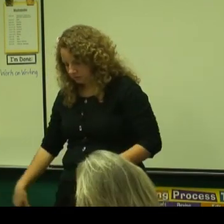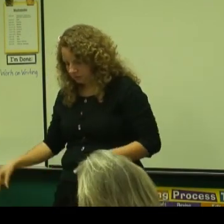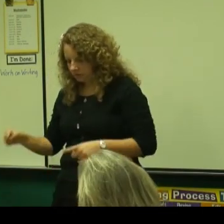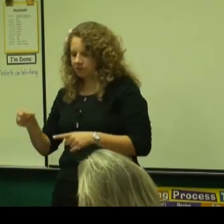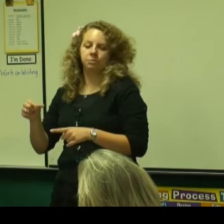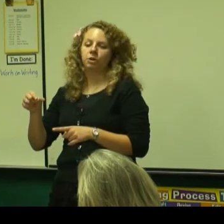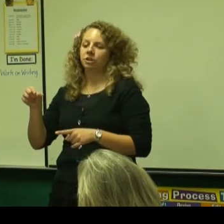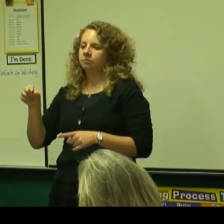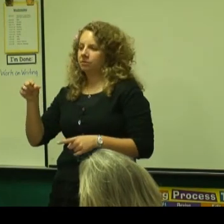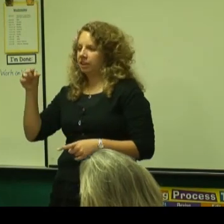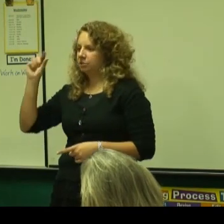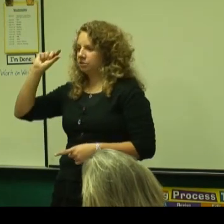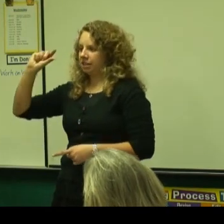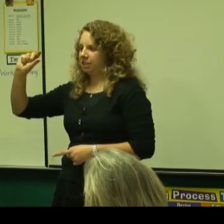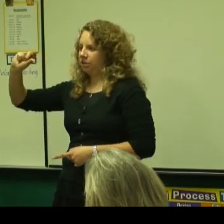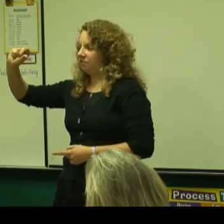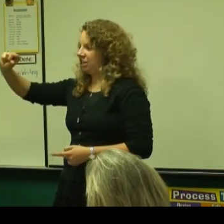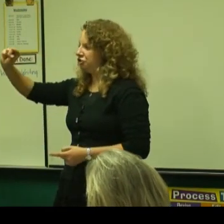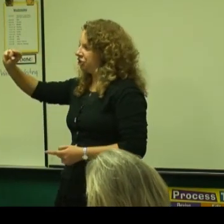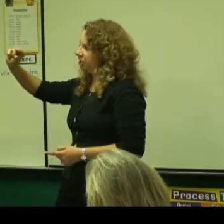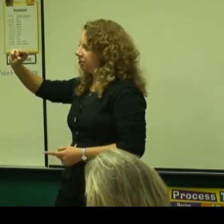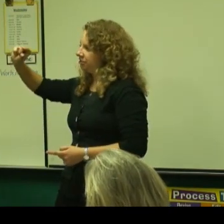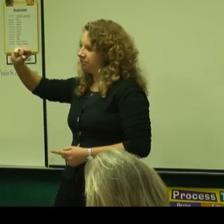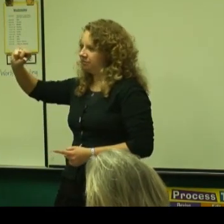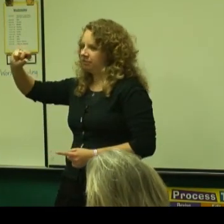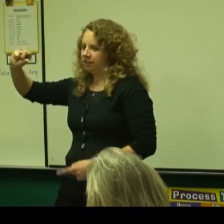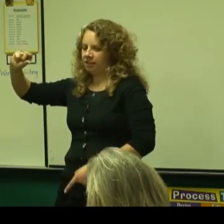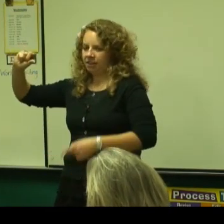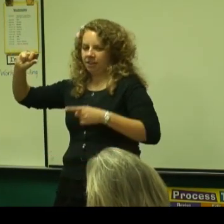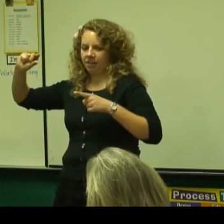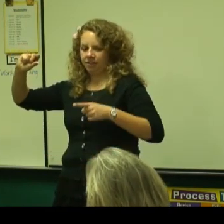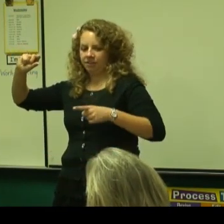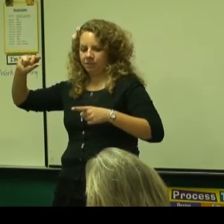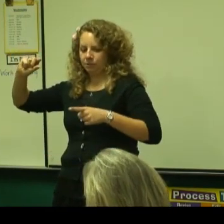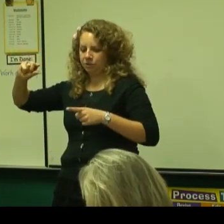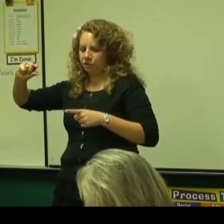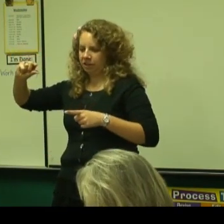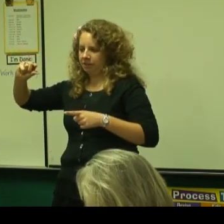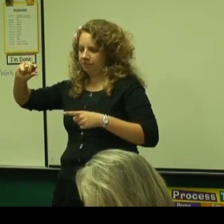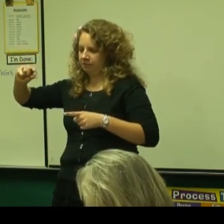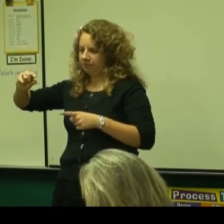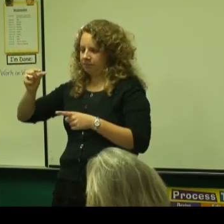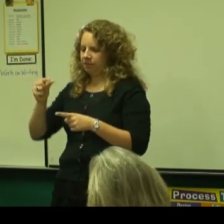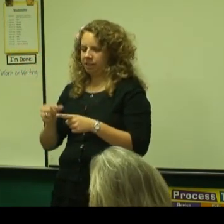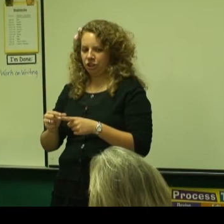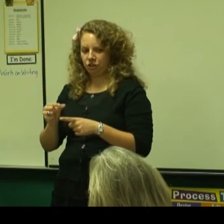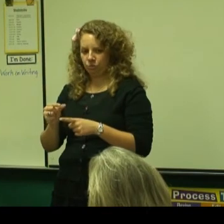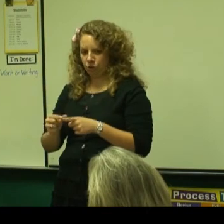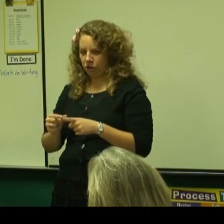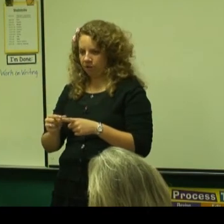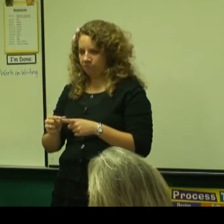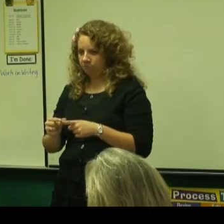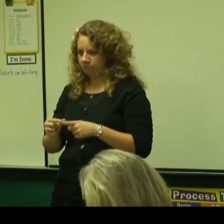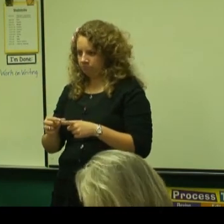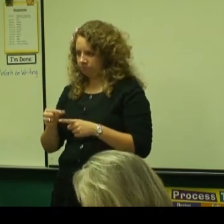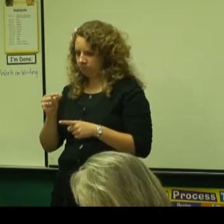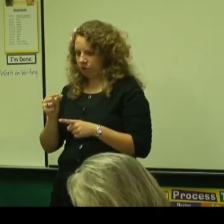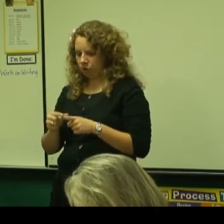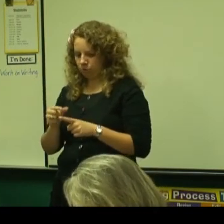well, this is word. Okay, so it's like you have an inch here, and this one's straight. Word. Word.